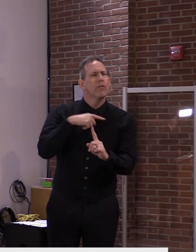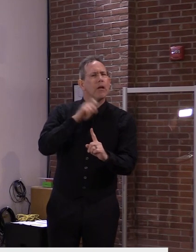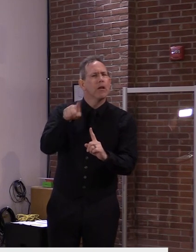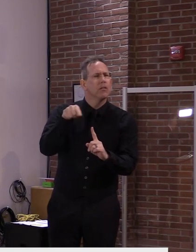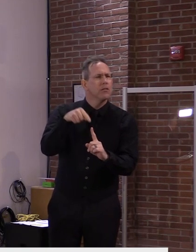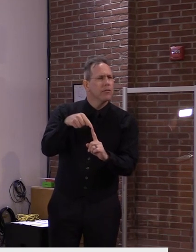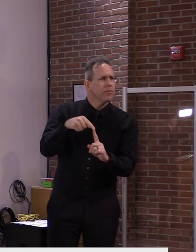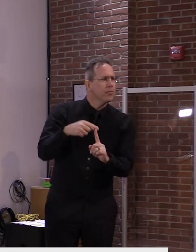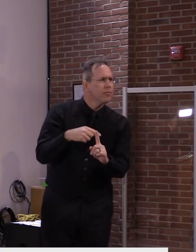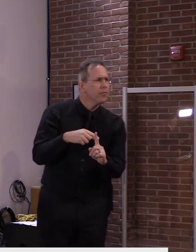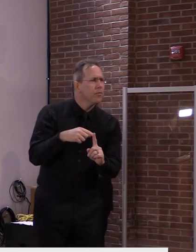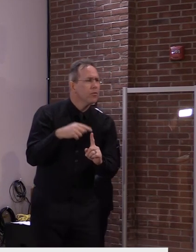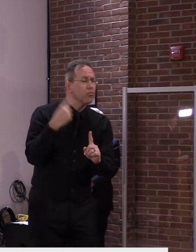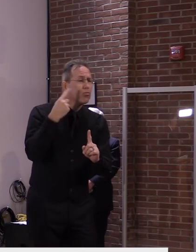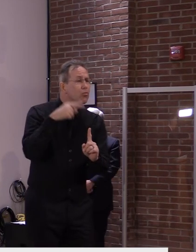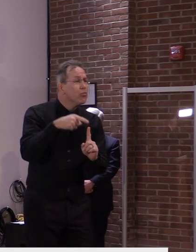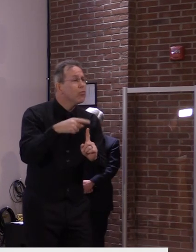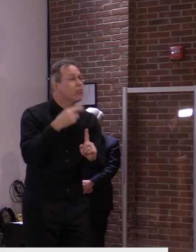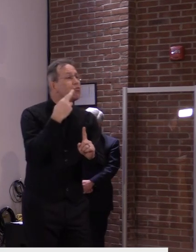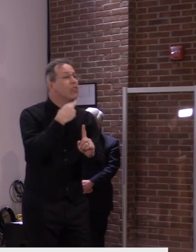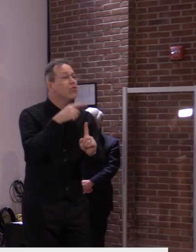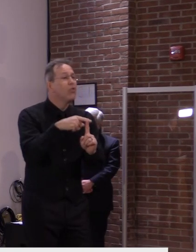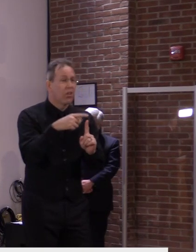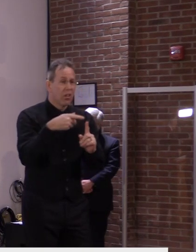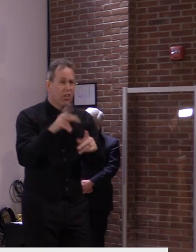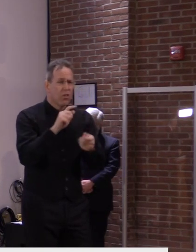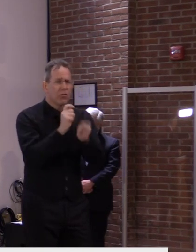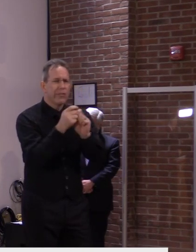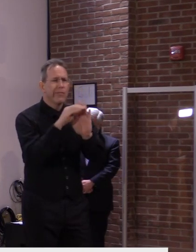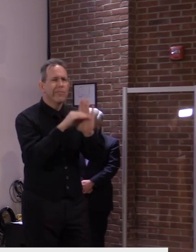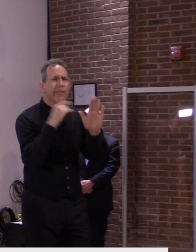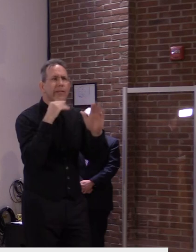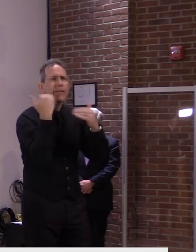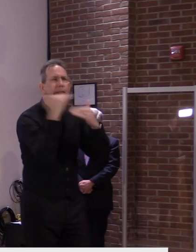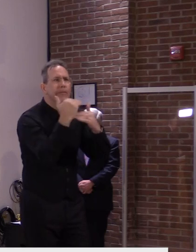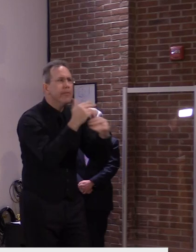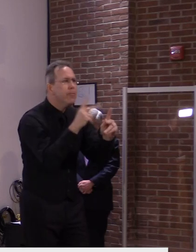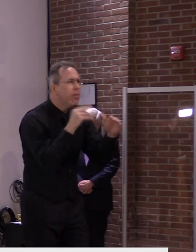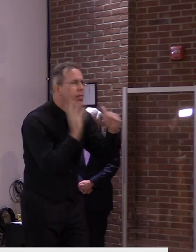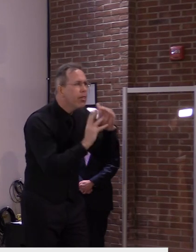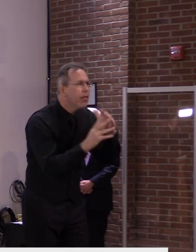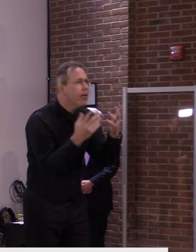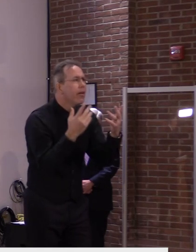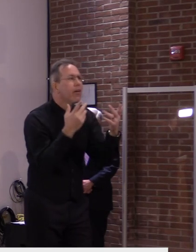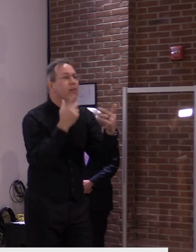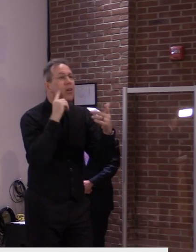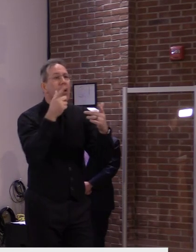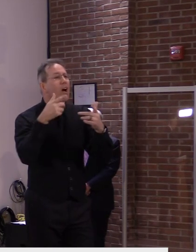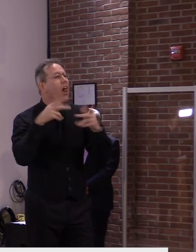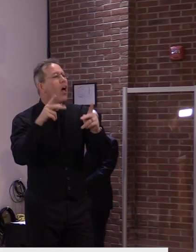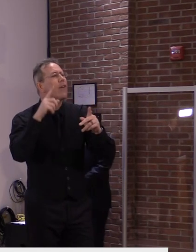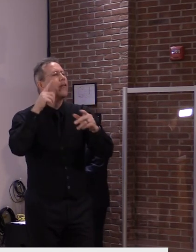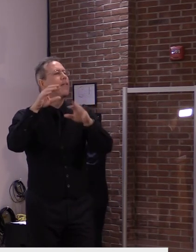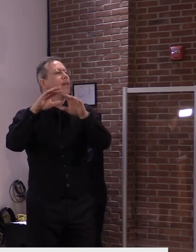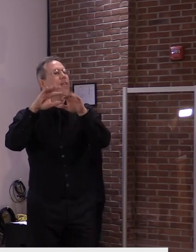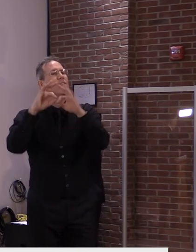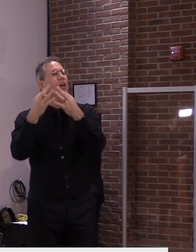restaurant guidelines so that people who are in a pod together can dine together. She points out that this would really help restaurants.